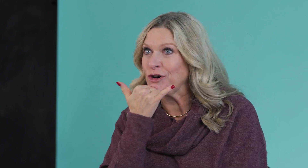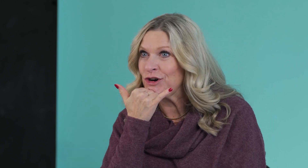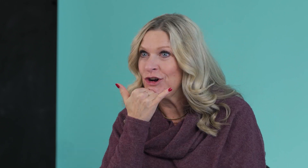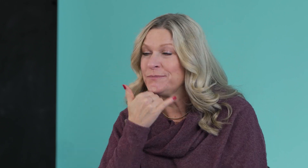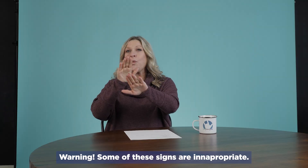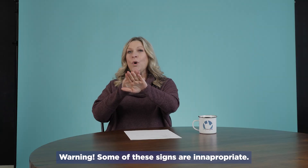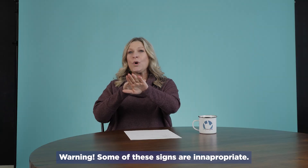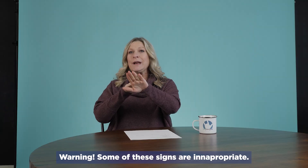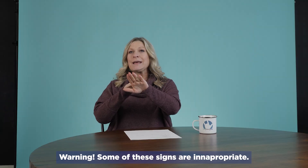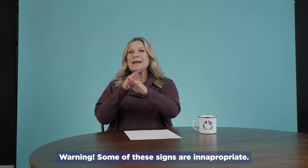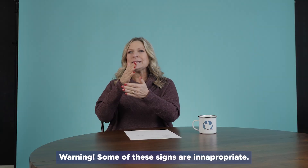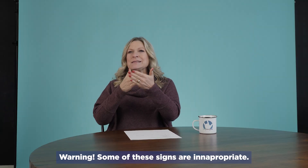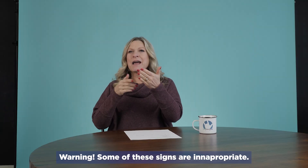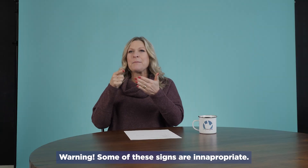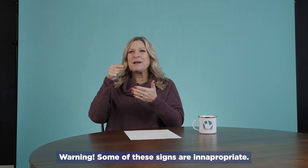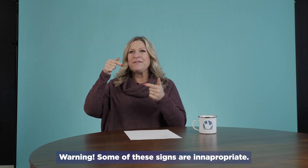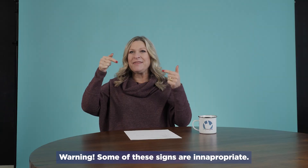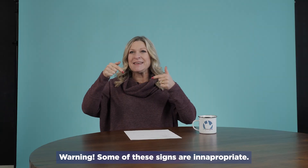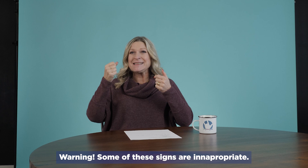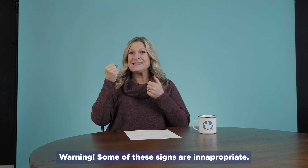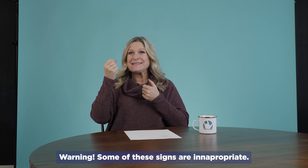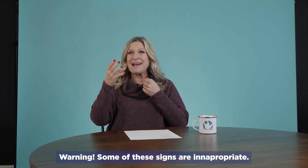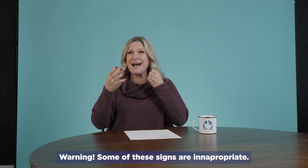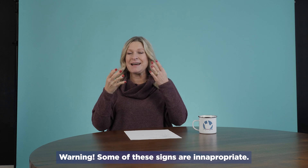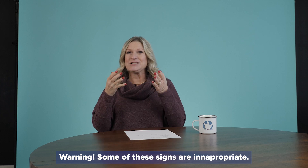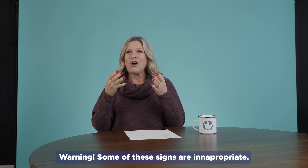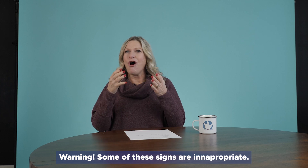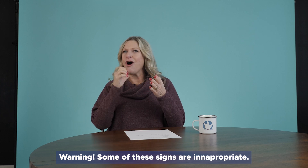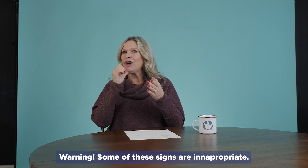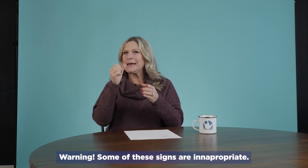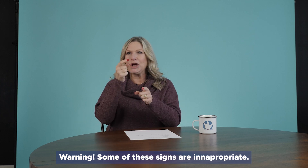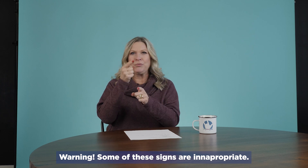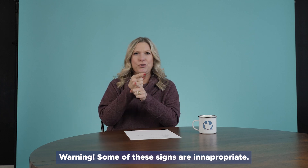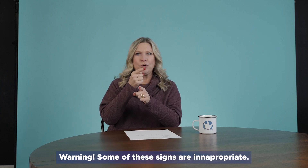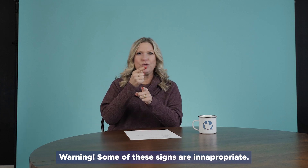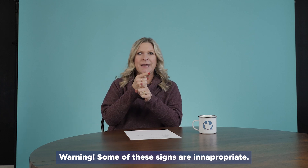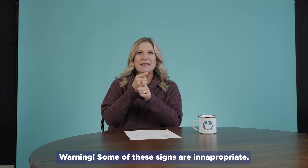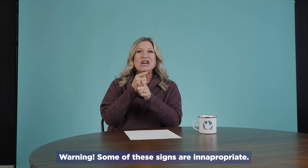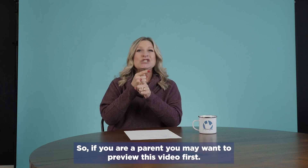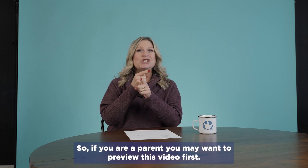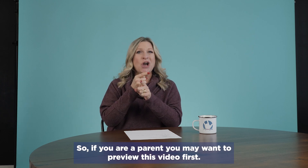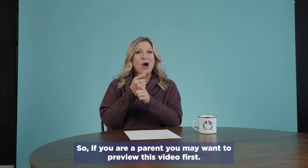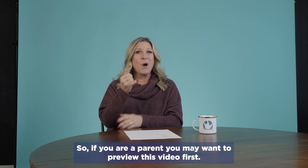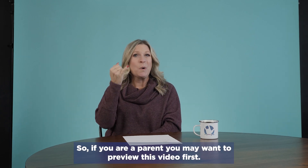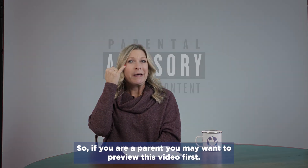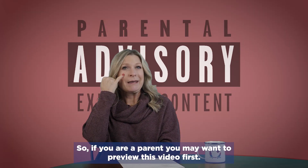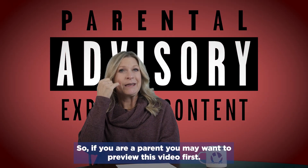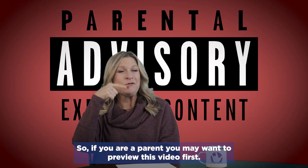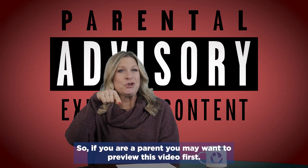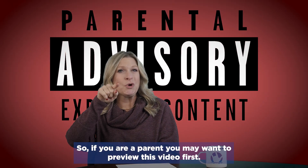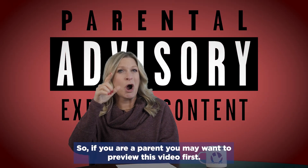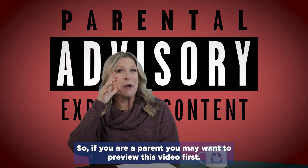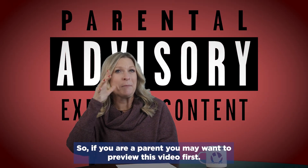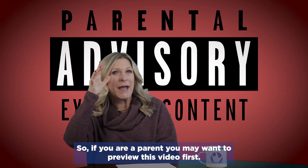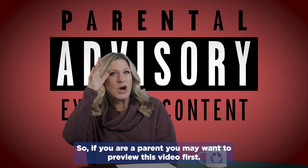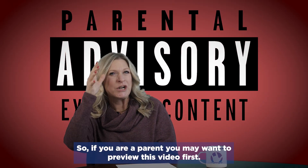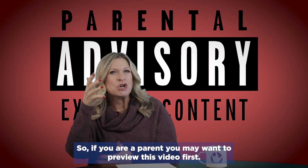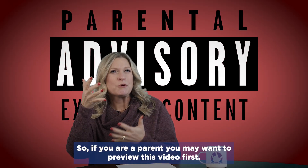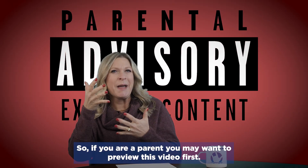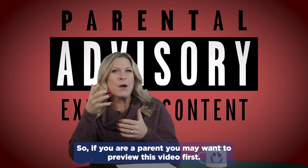turn. Warning, some of these signs are inappropriate, so if you are a parent, may